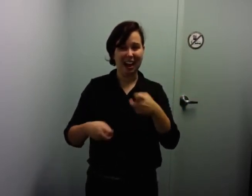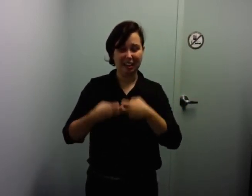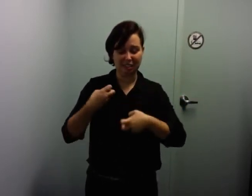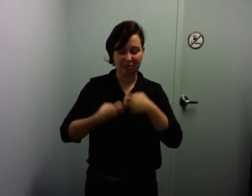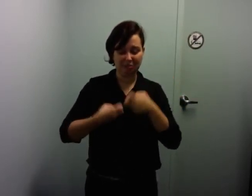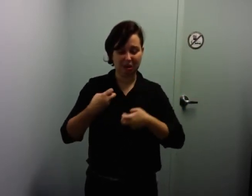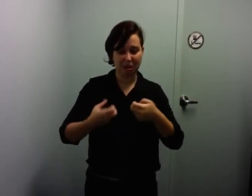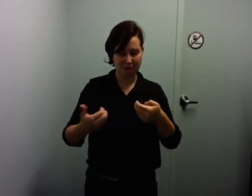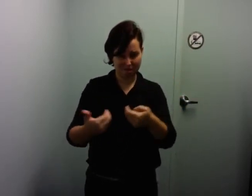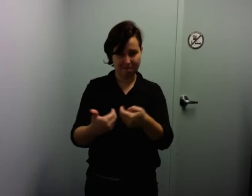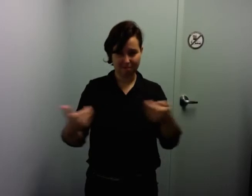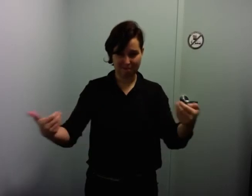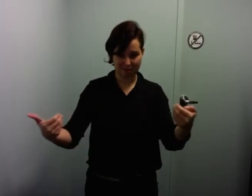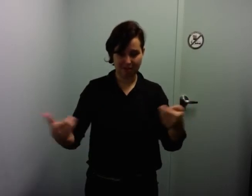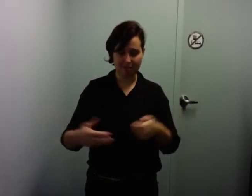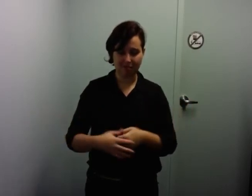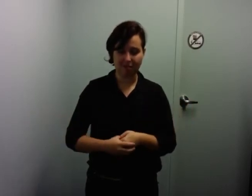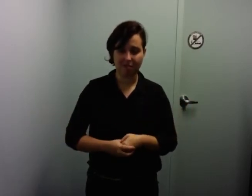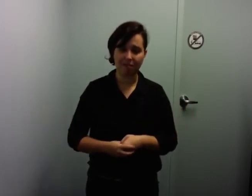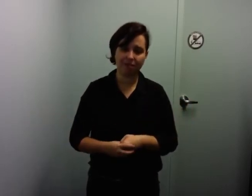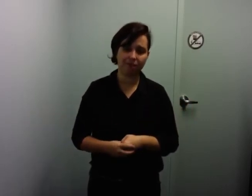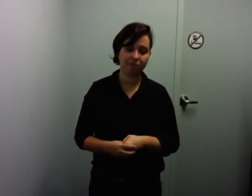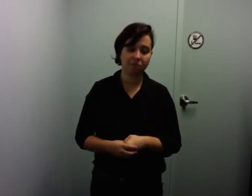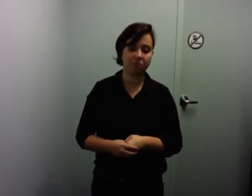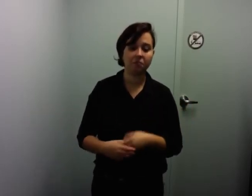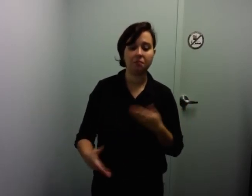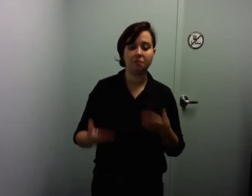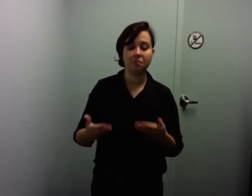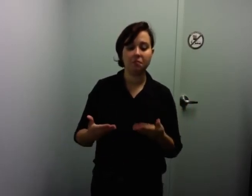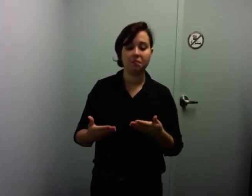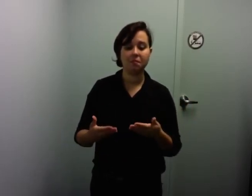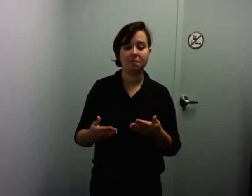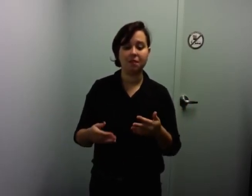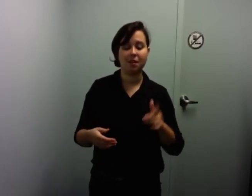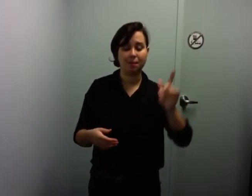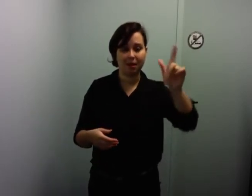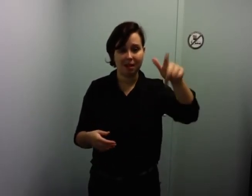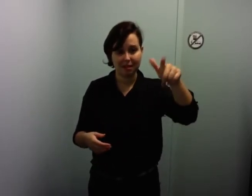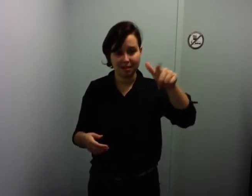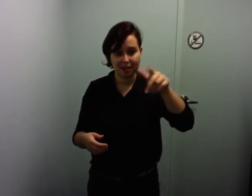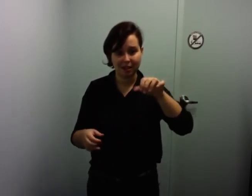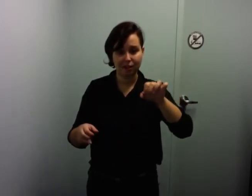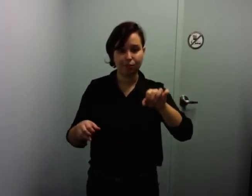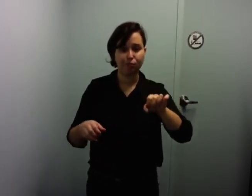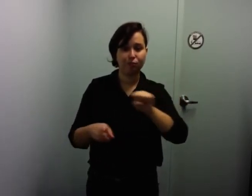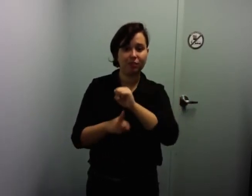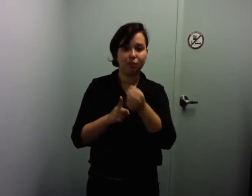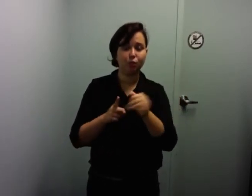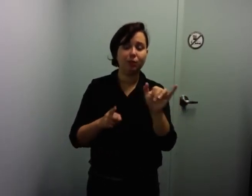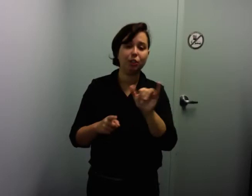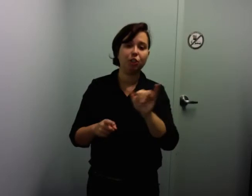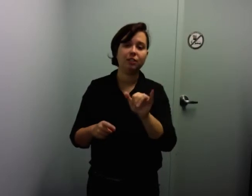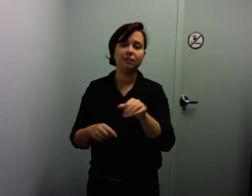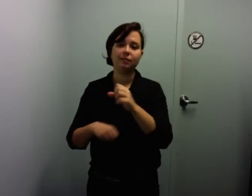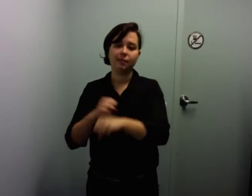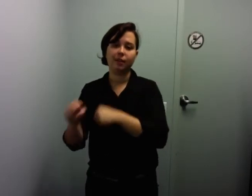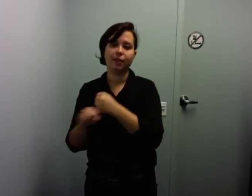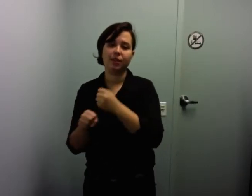lead to a situation where in 1920 we have Calvin Coolidge saying the business of government